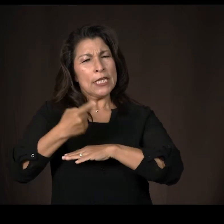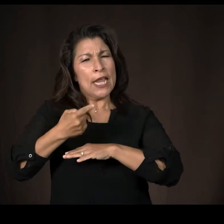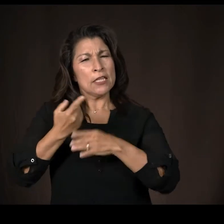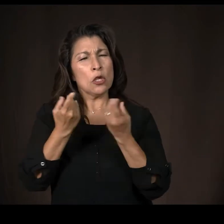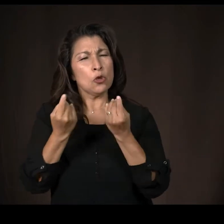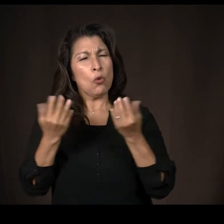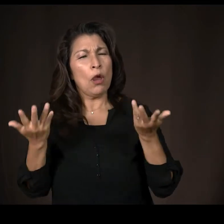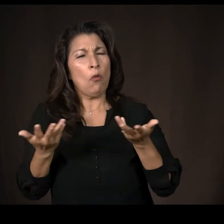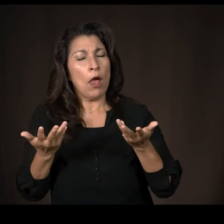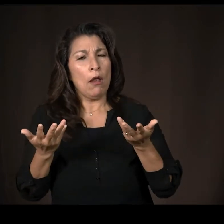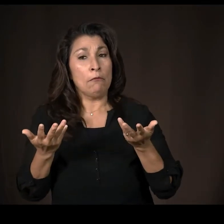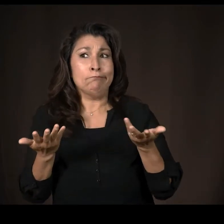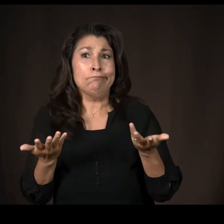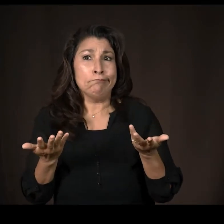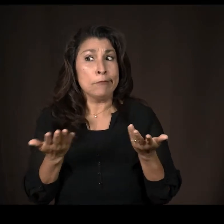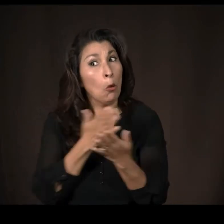days?